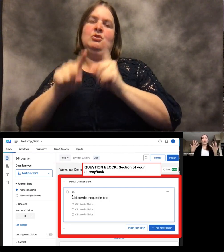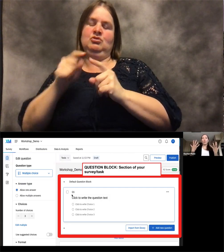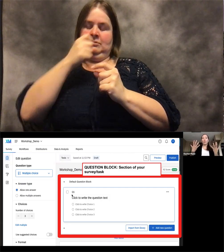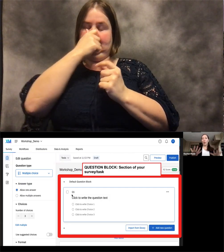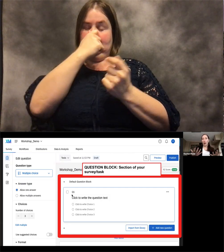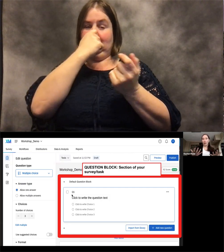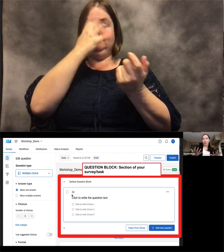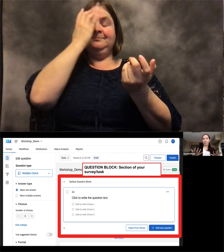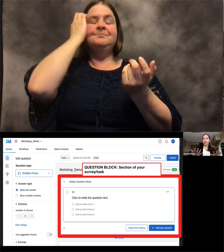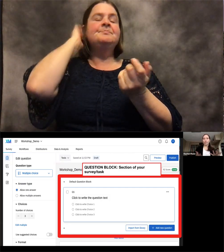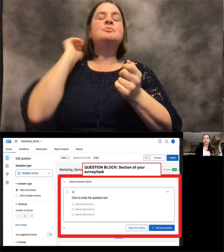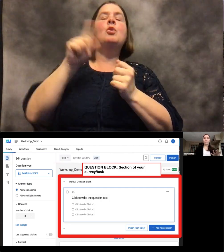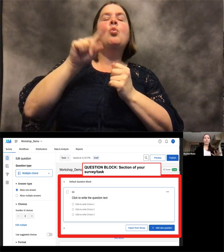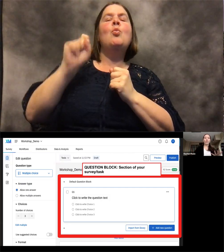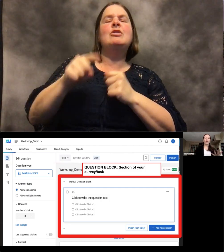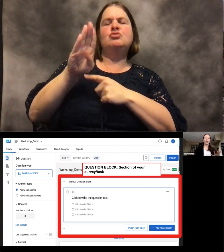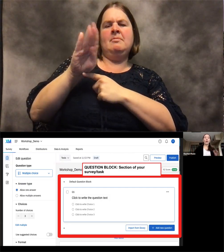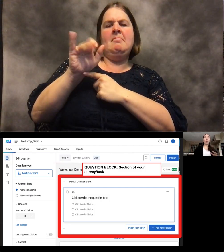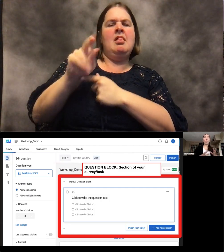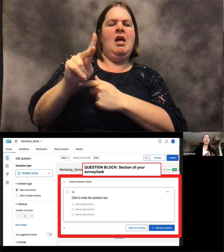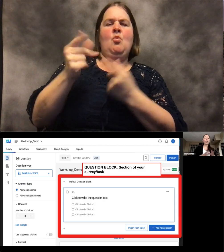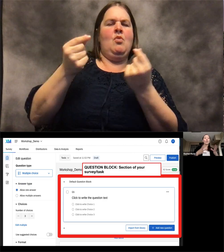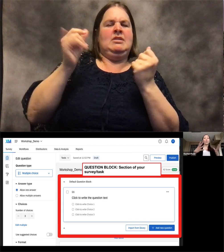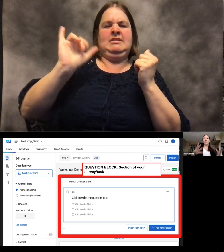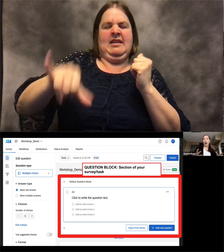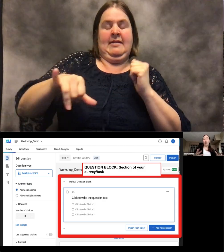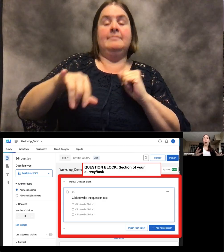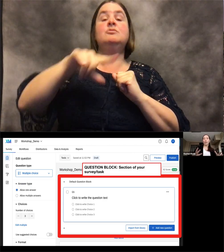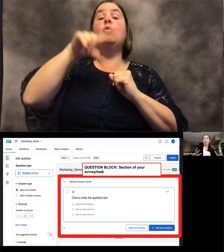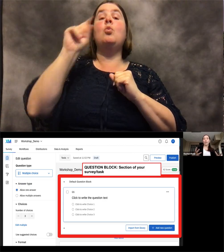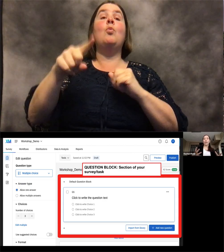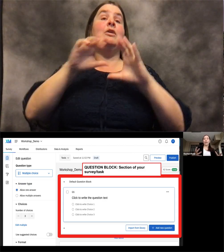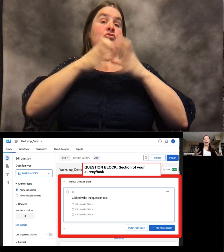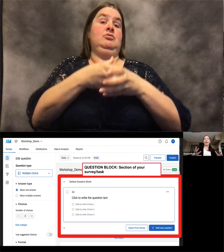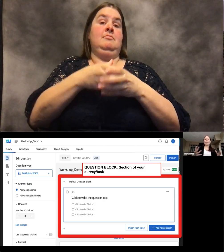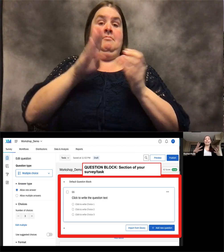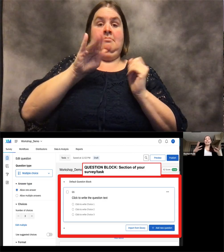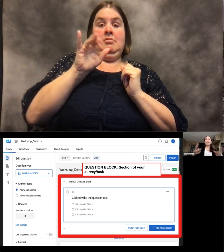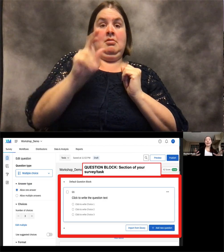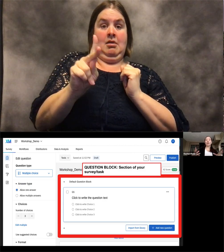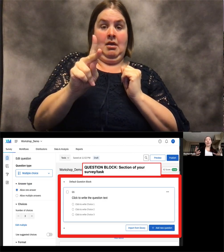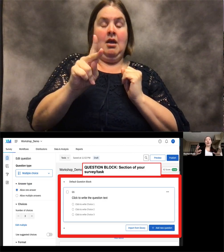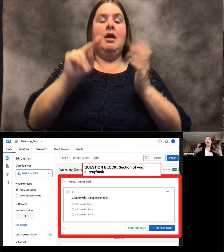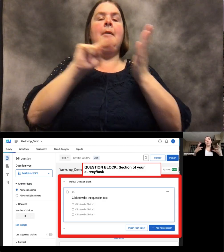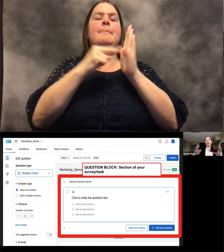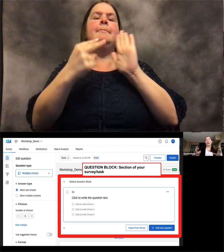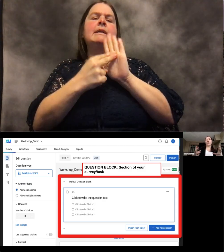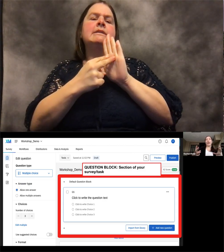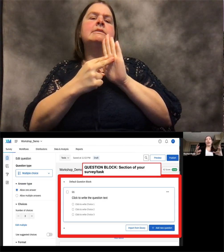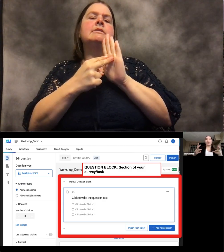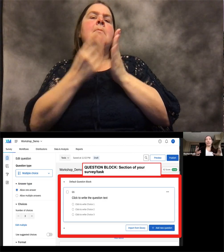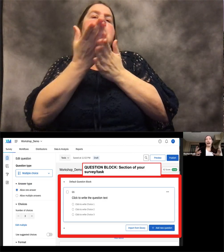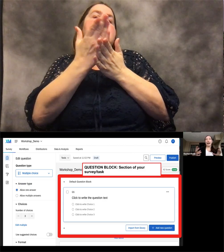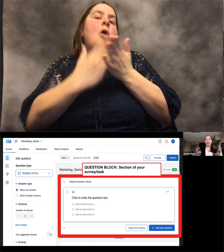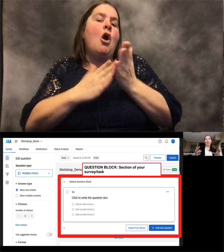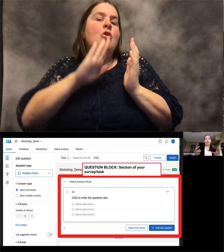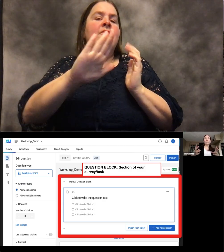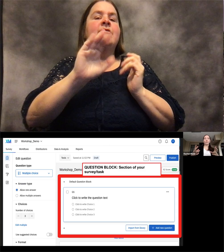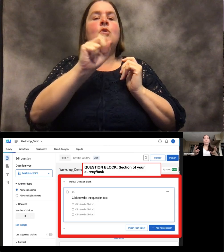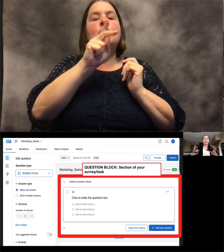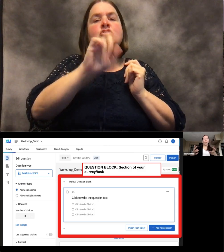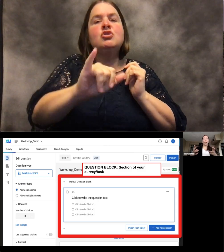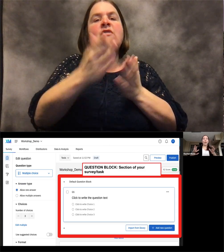is a question block? So a question block is a section of your survey or